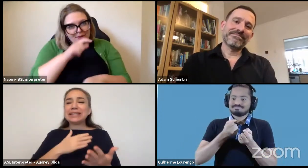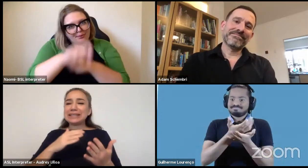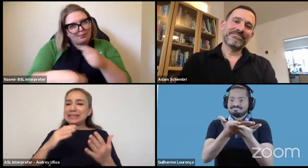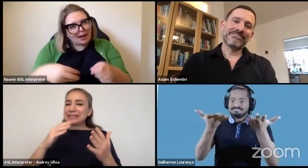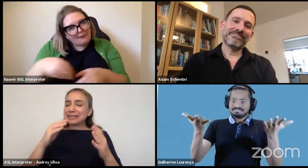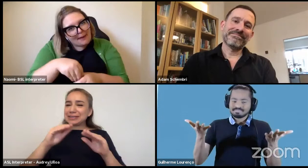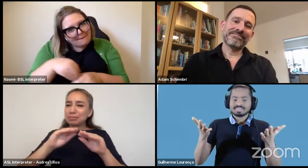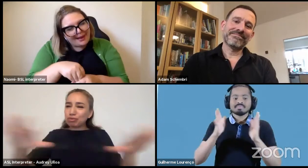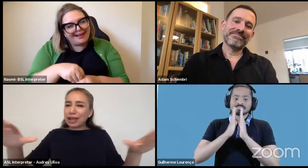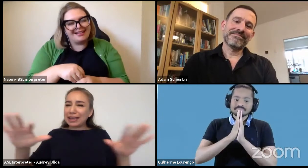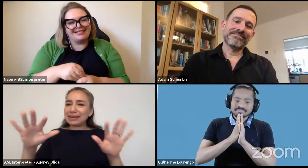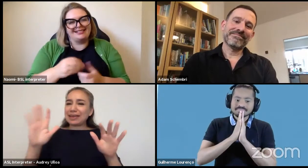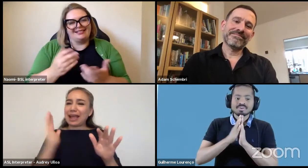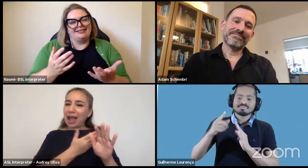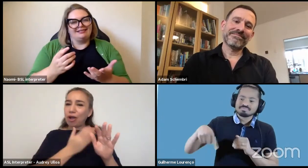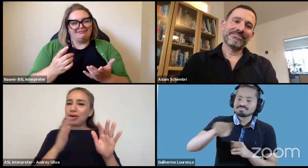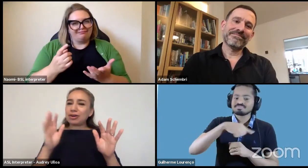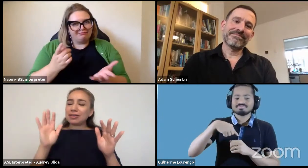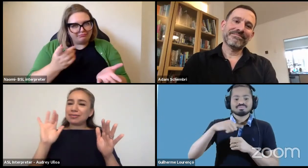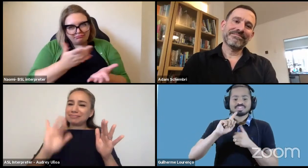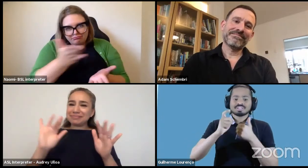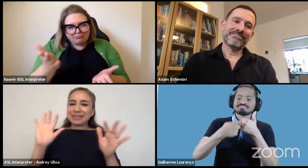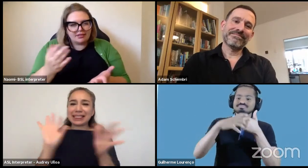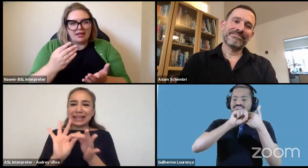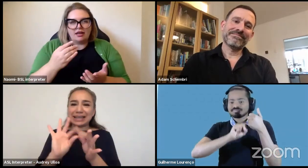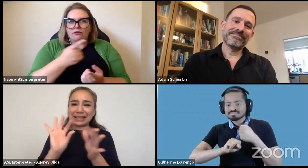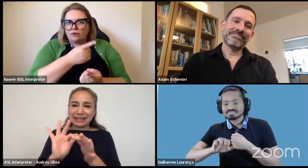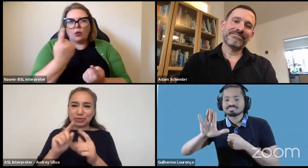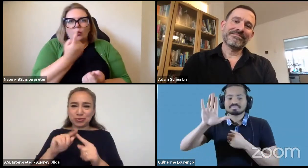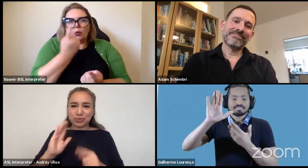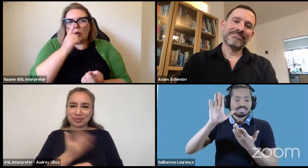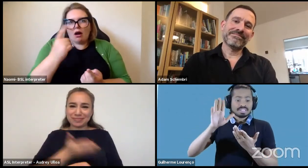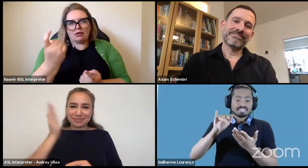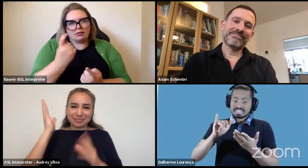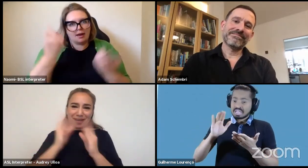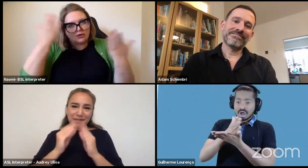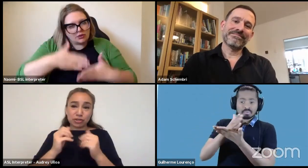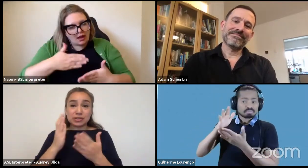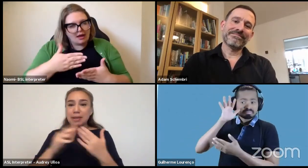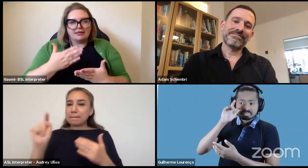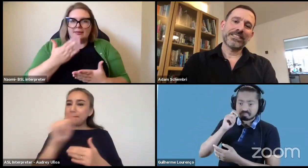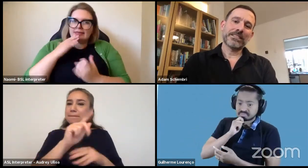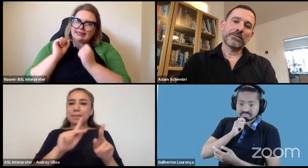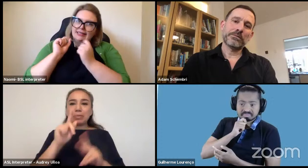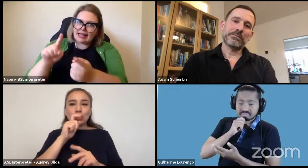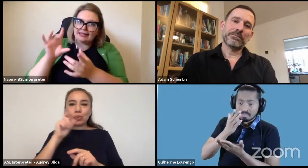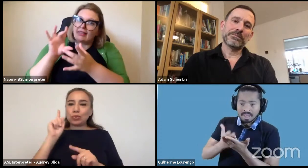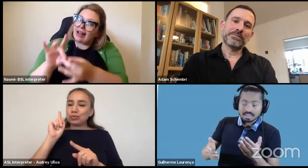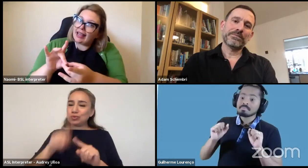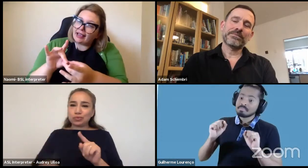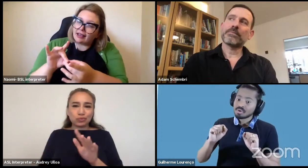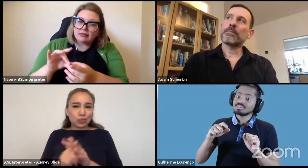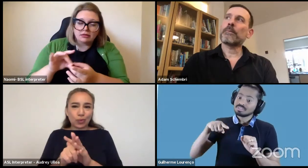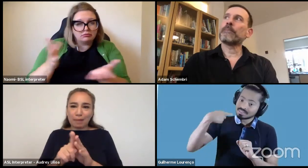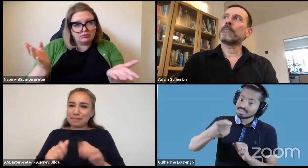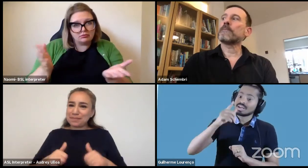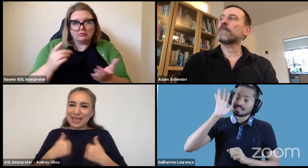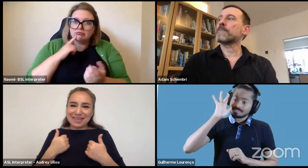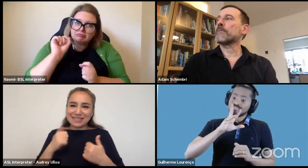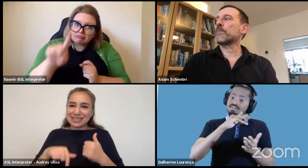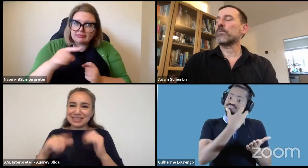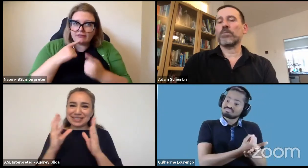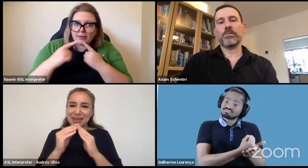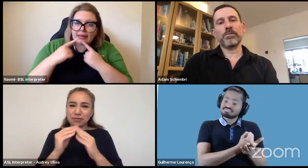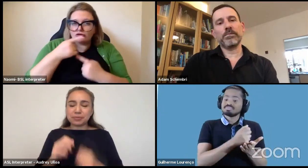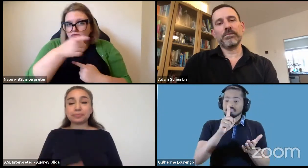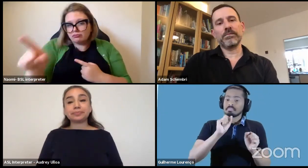conference links to those who were not able to attend live to this conference. And I want to